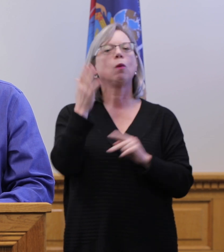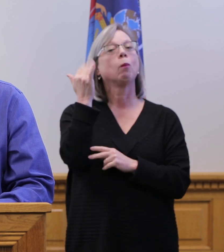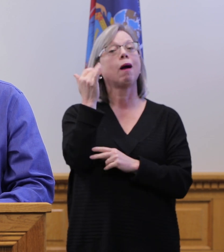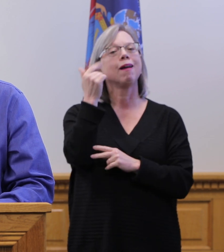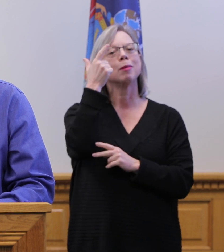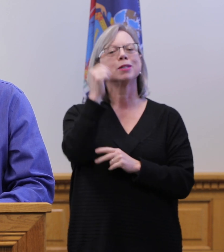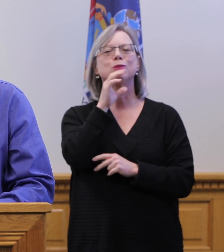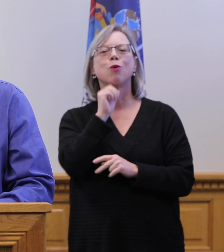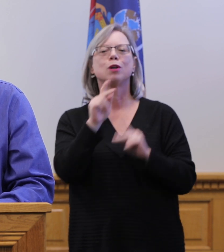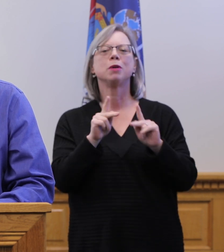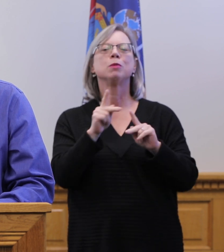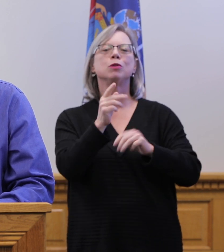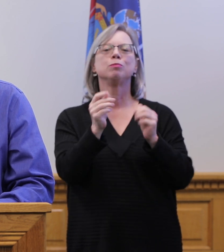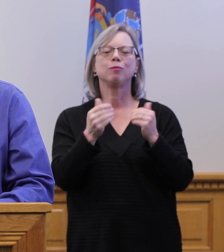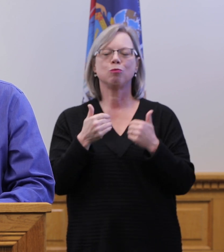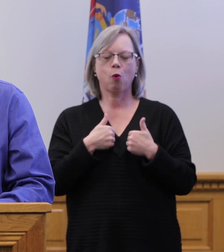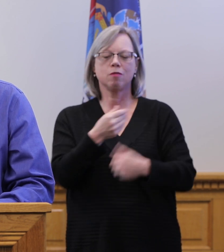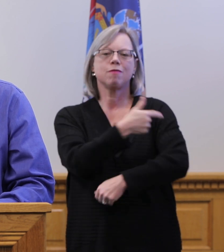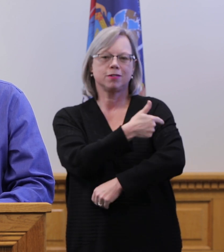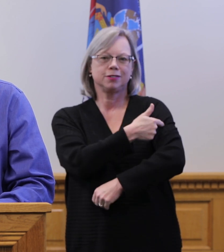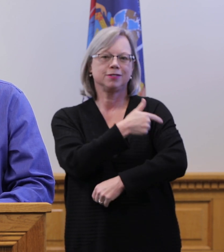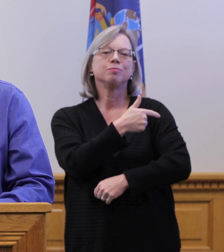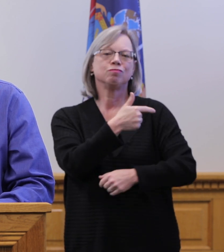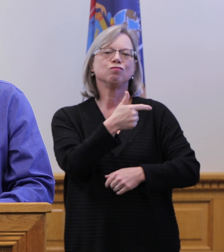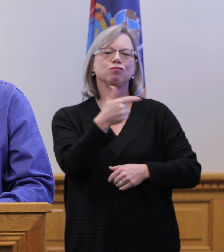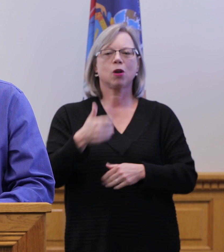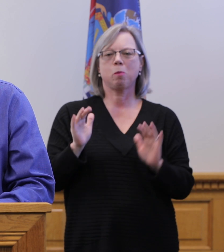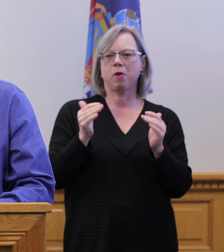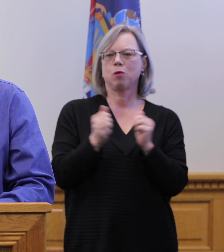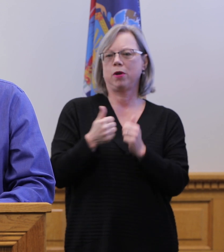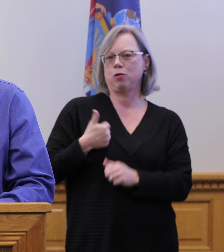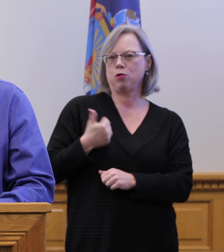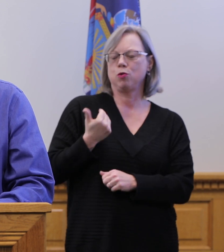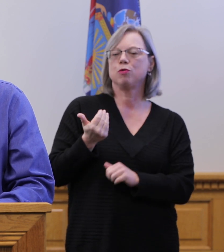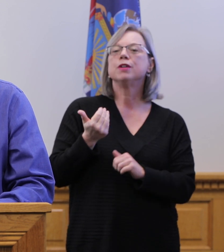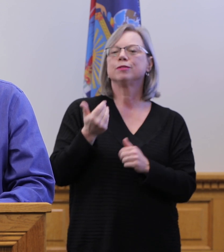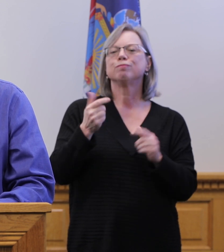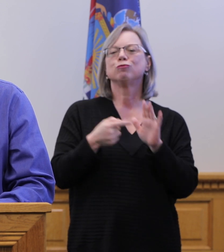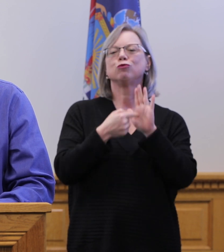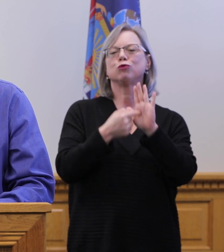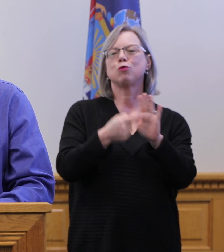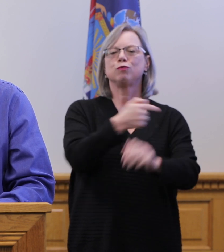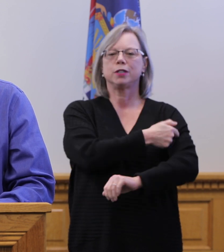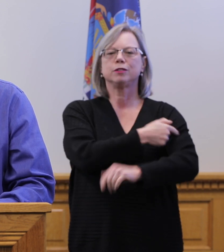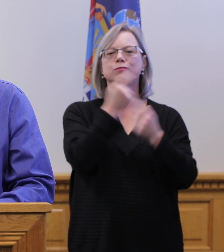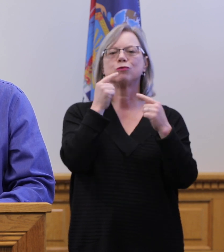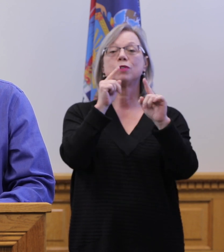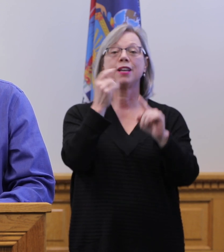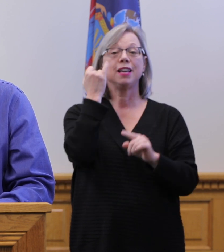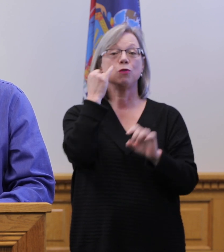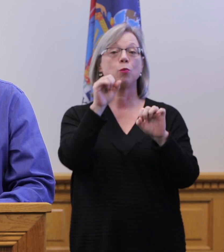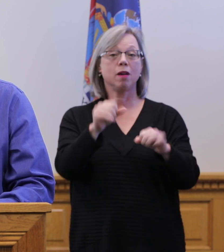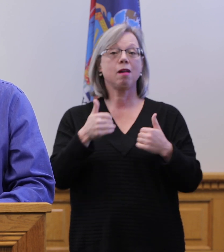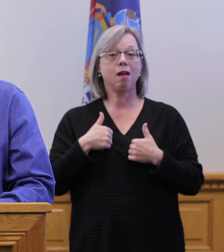younger people are, and it is evidence of the vaccine's effectiveness. If you are eligible to receive the vaccine, please